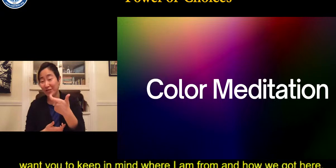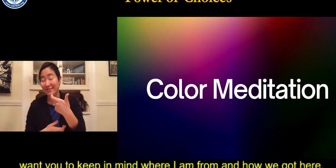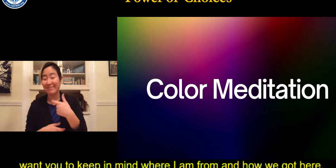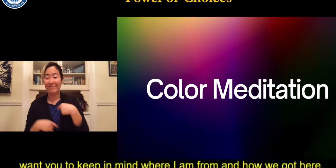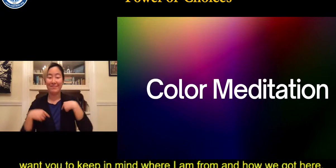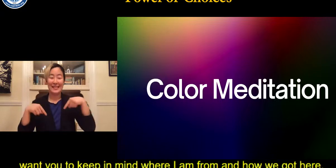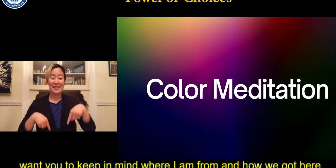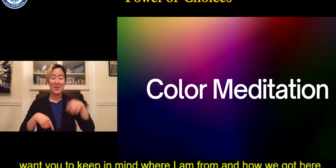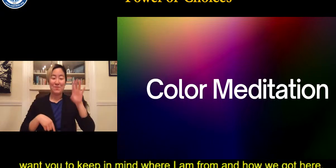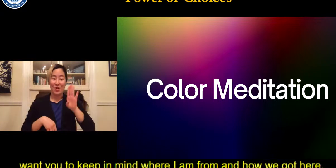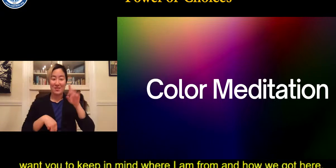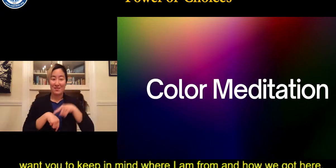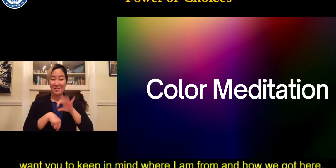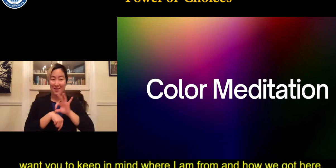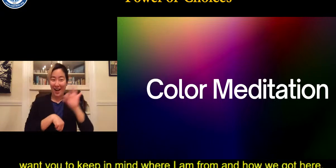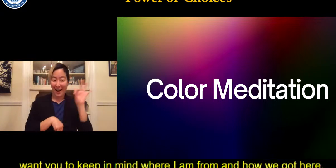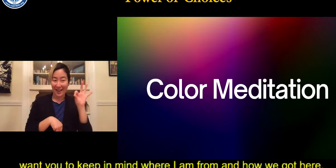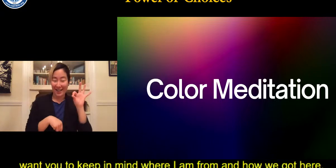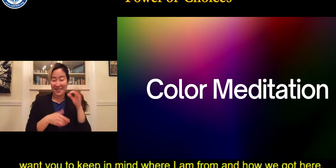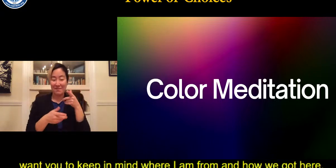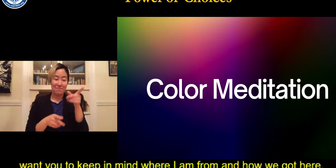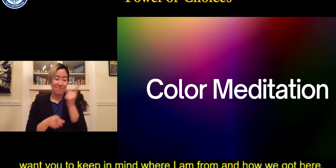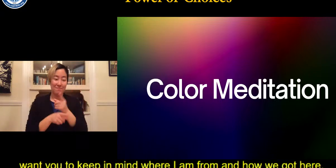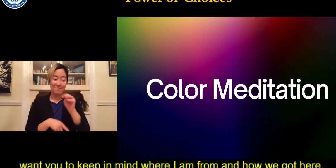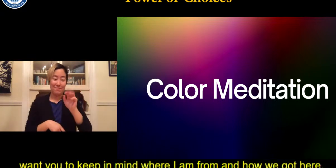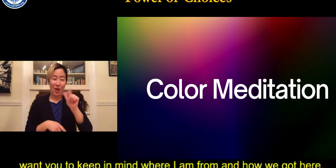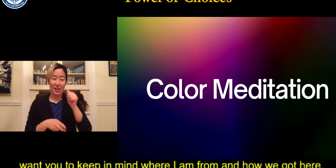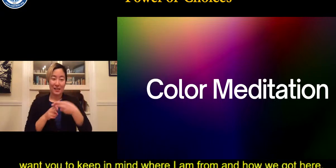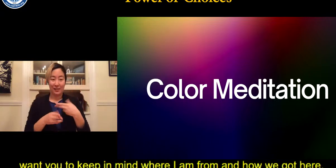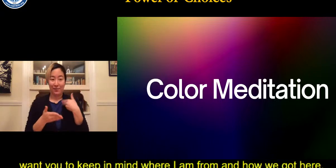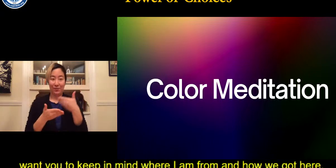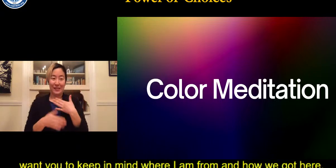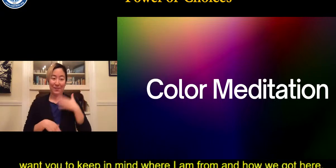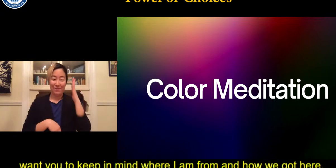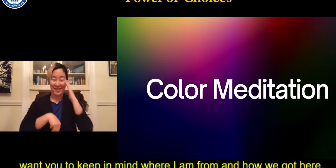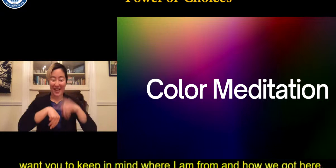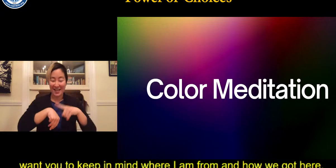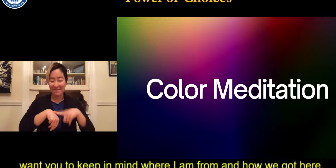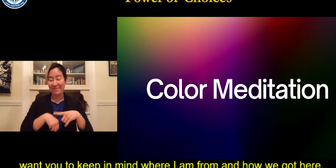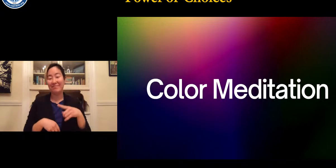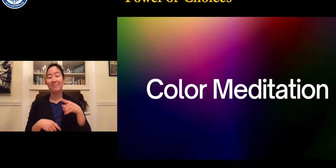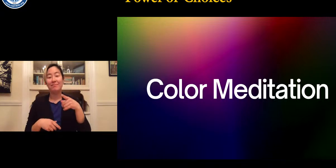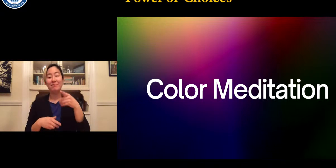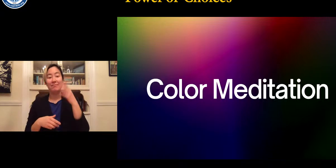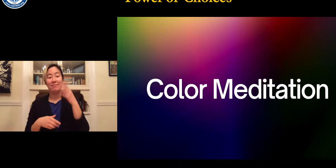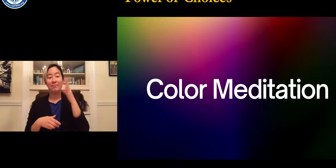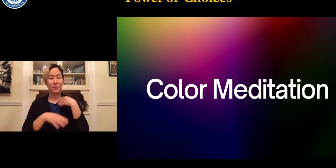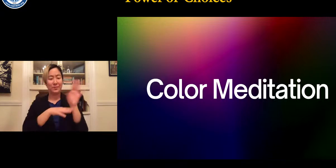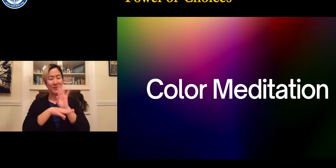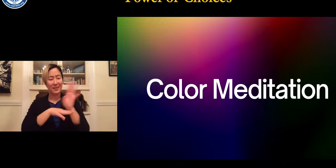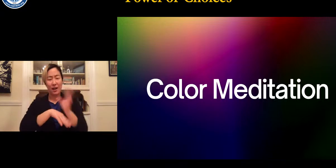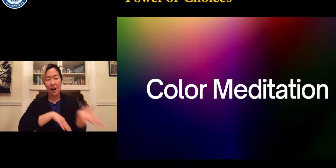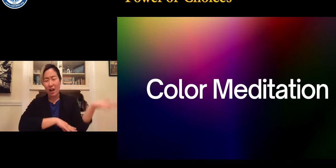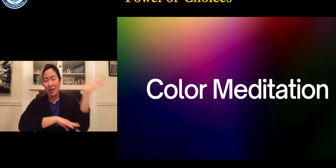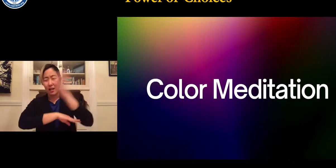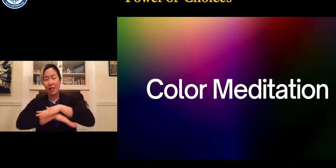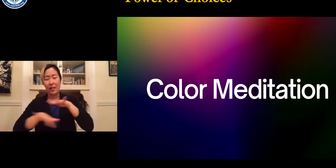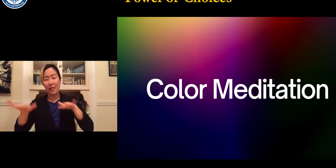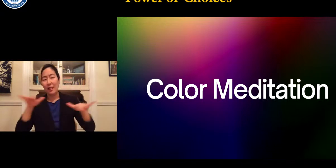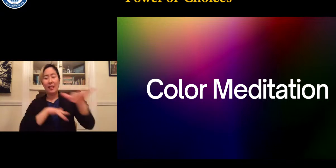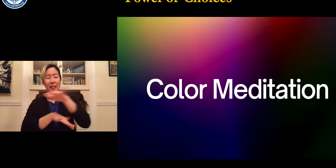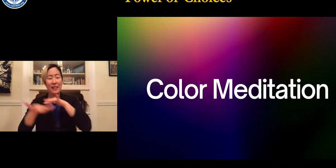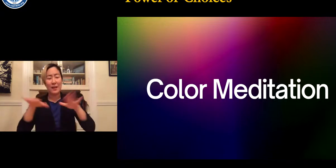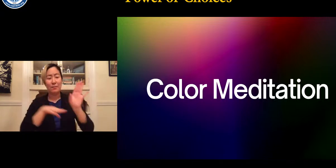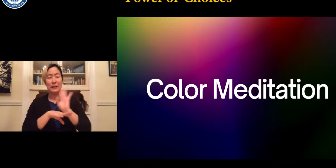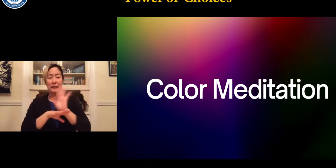I do know that it is about 6 o'clock in California. It's early, maybe still having dinner. Here it's 9 o'clock,